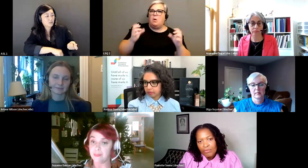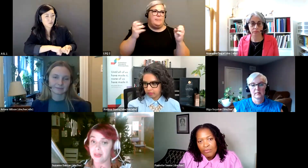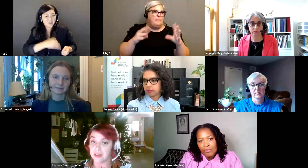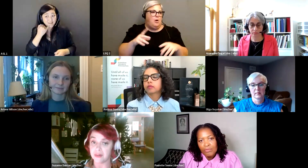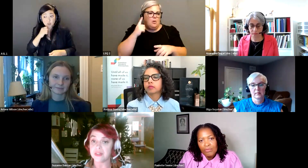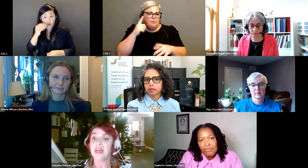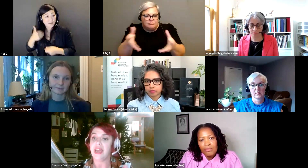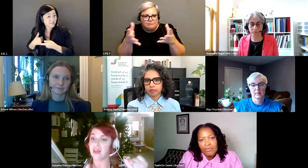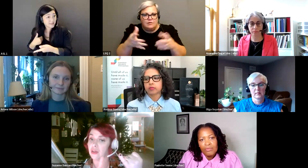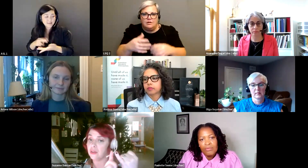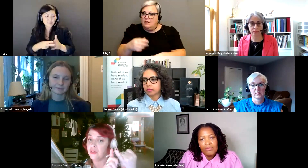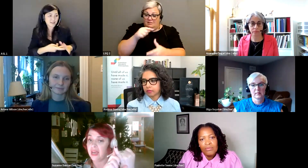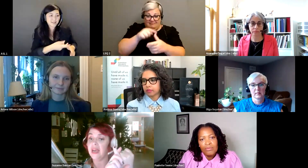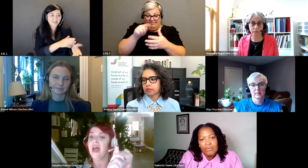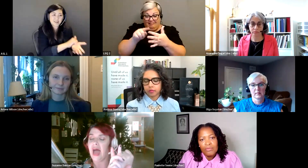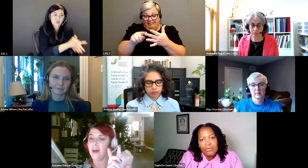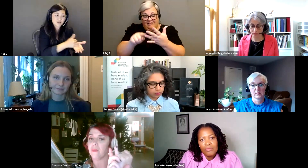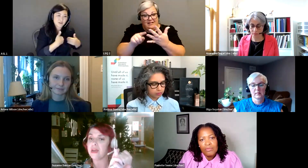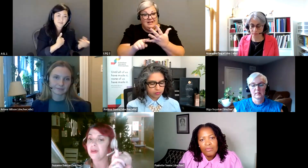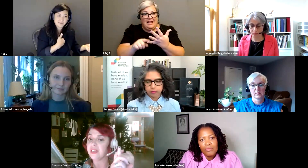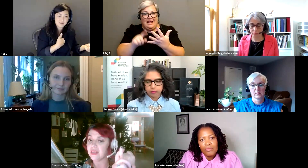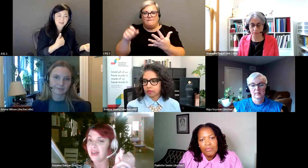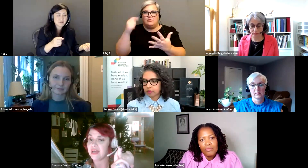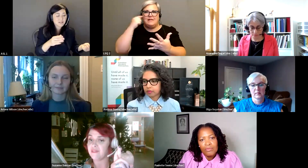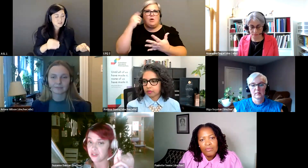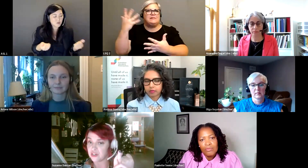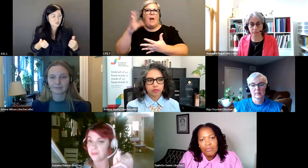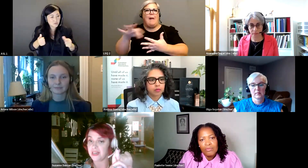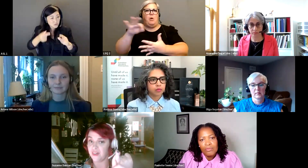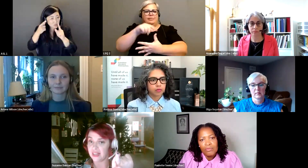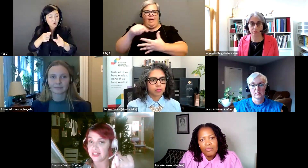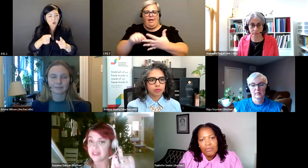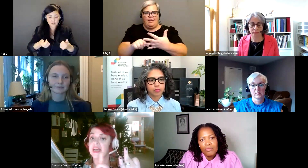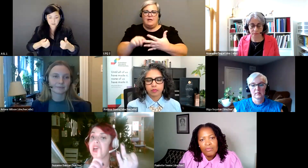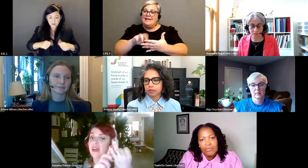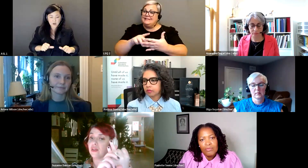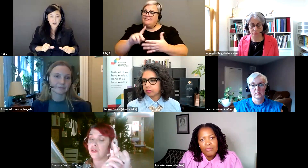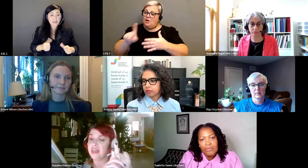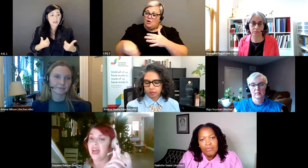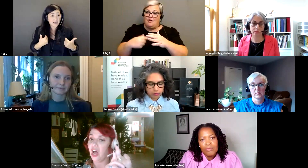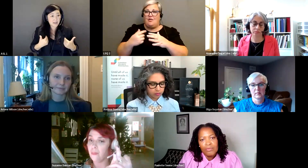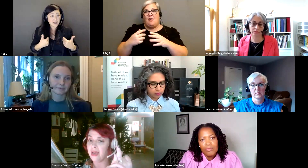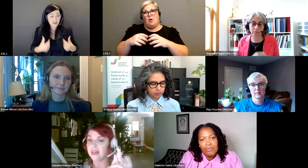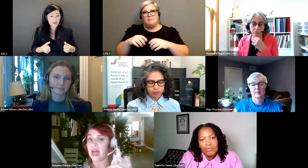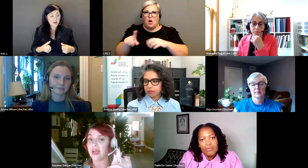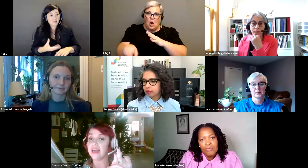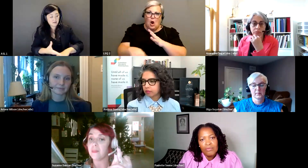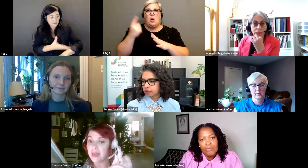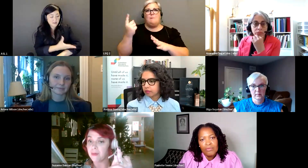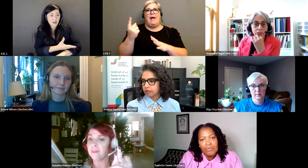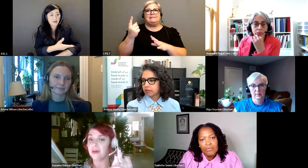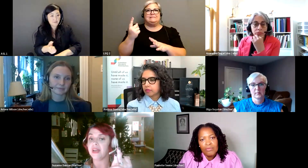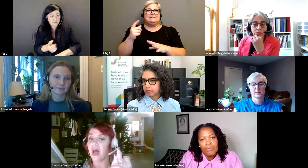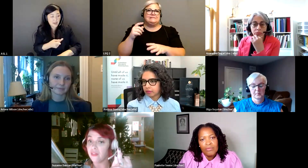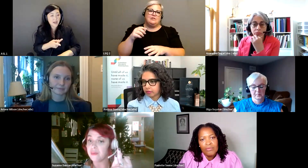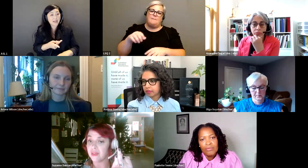of key pillars, including rebuilding lives after gender-based violence, including helping young